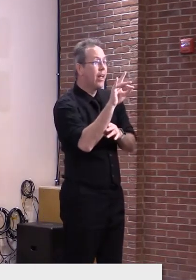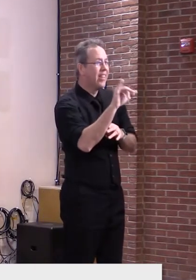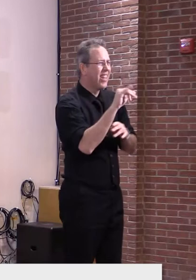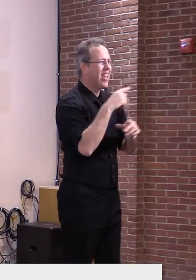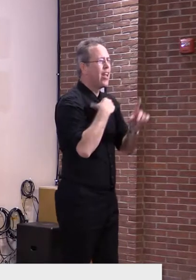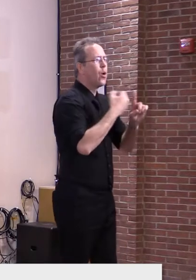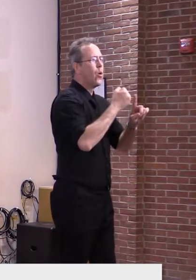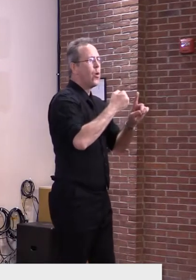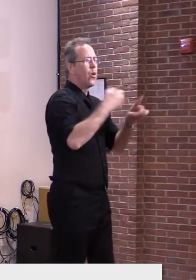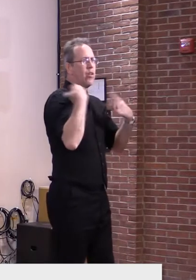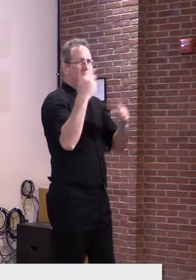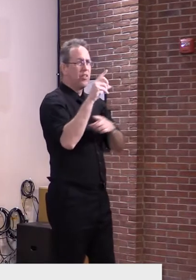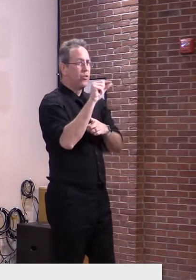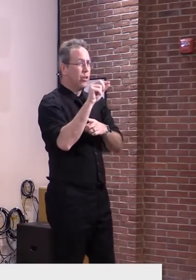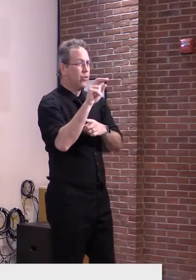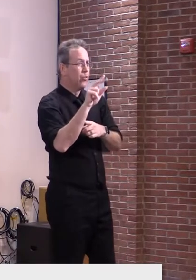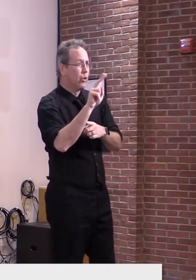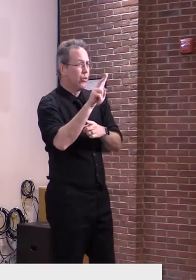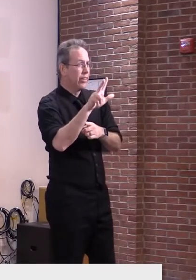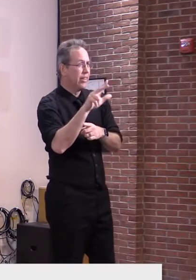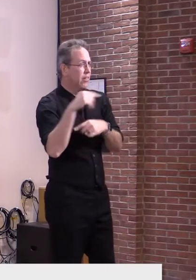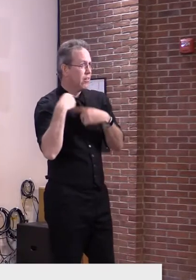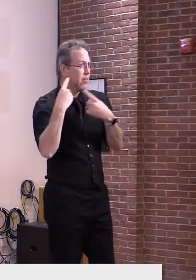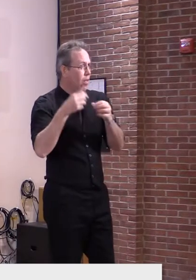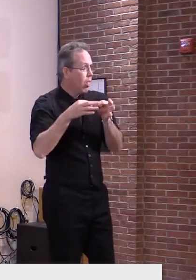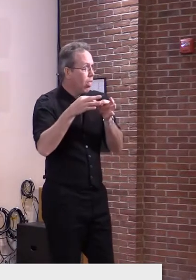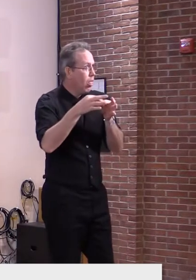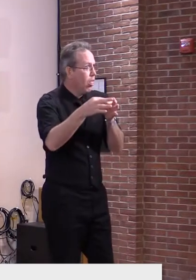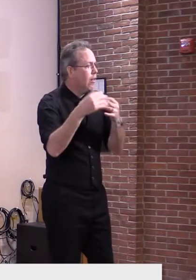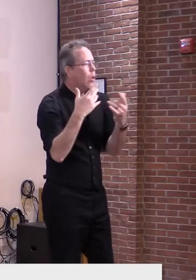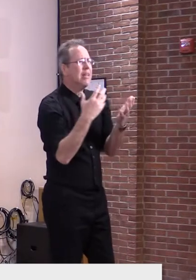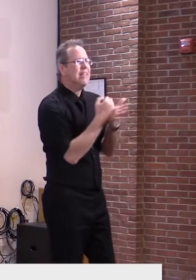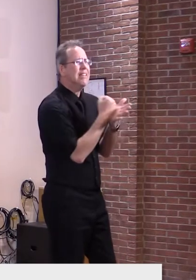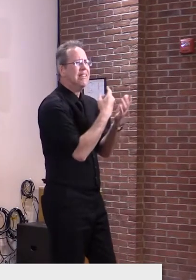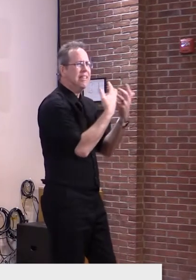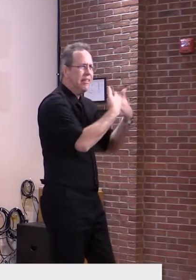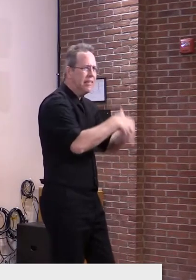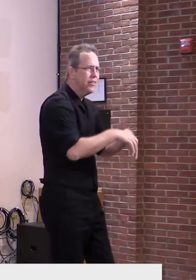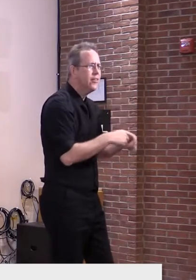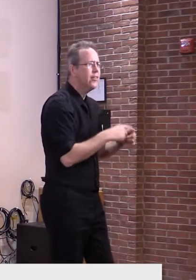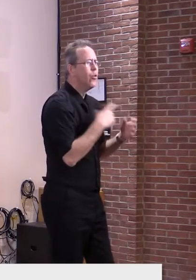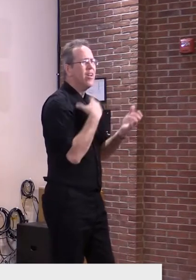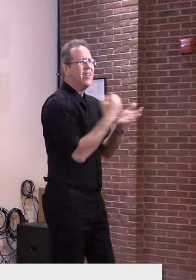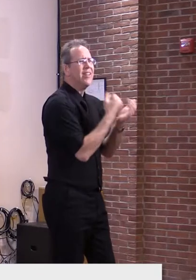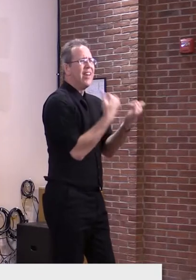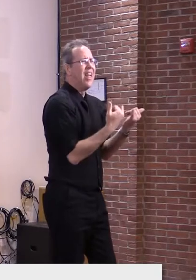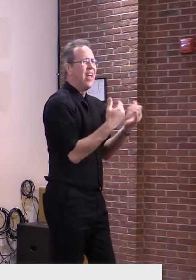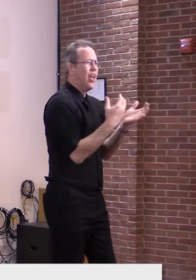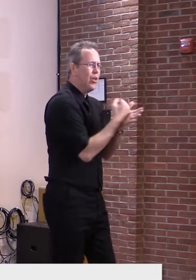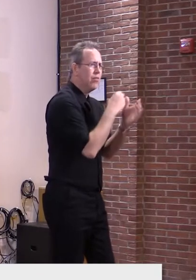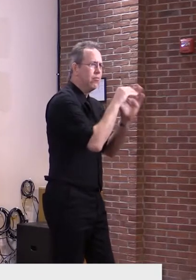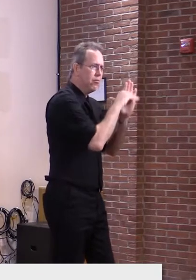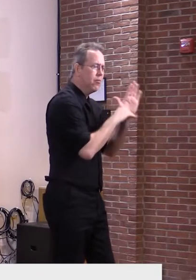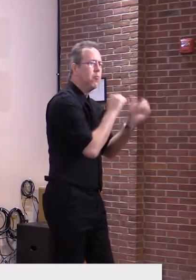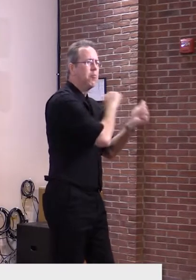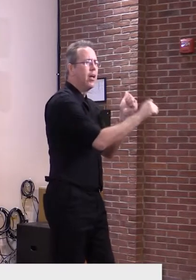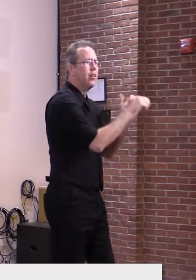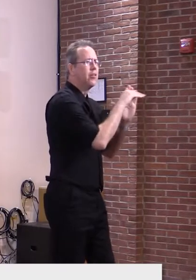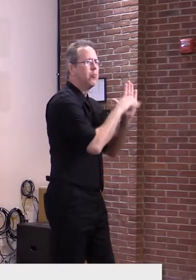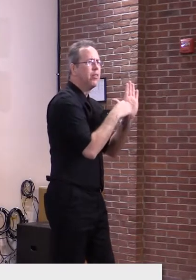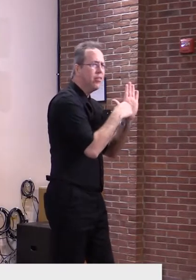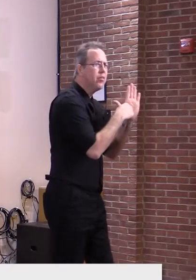wait 4 years. The last one was 2019. We have to do it now. And I would just end with the old